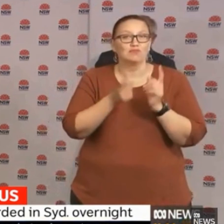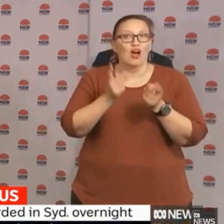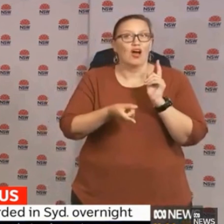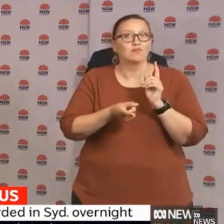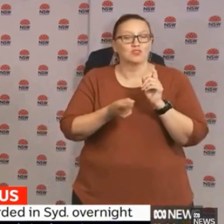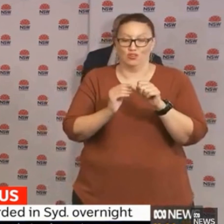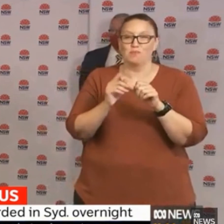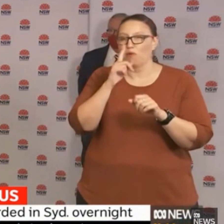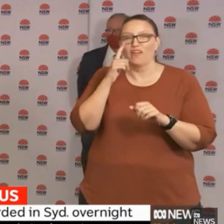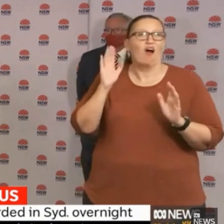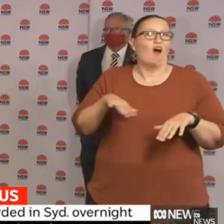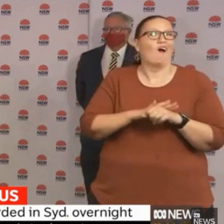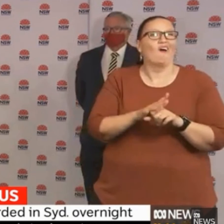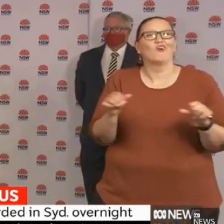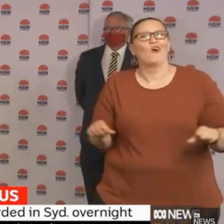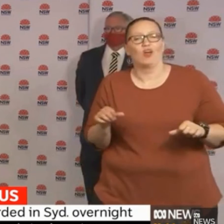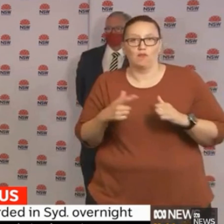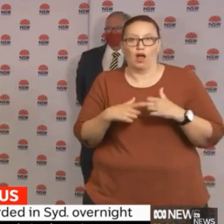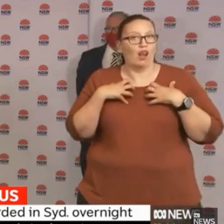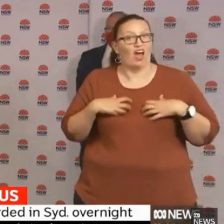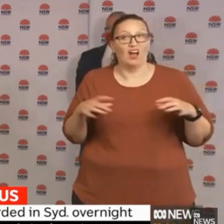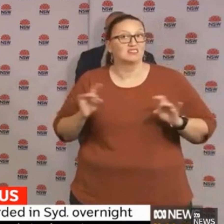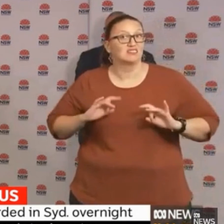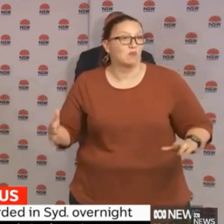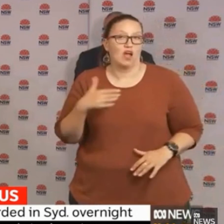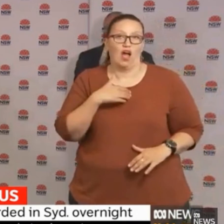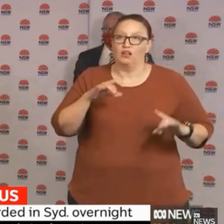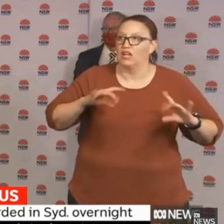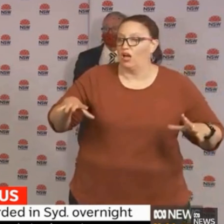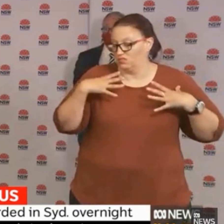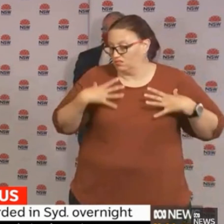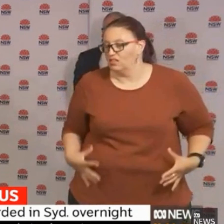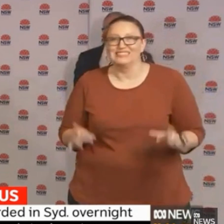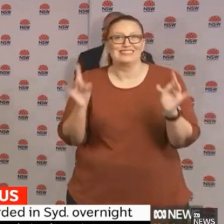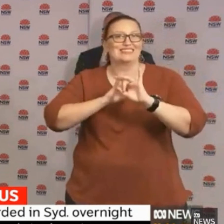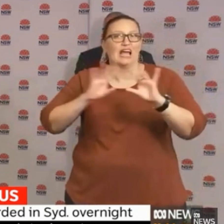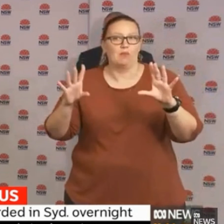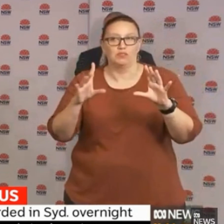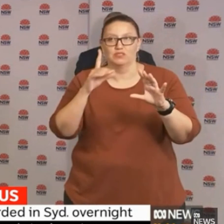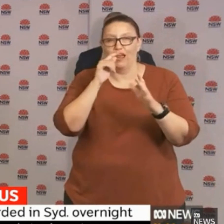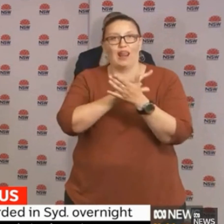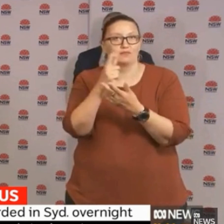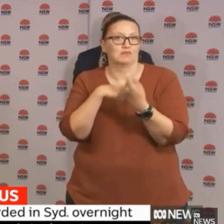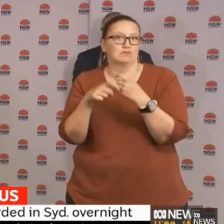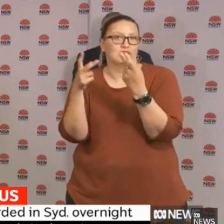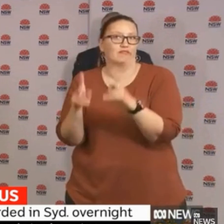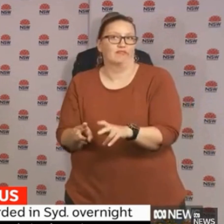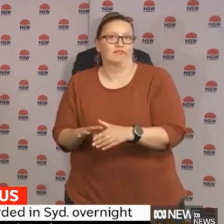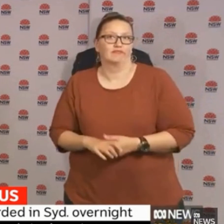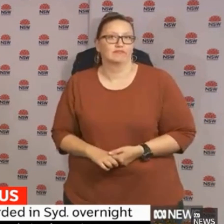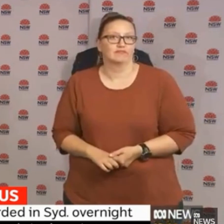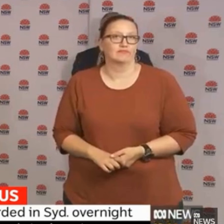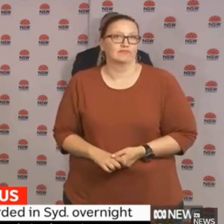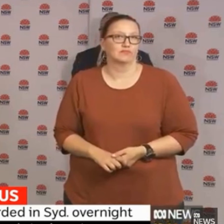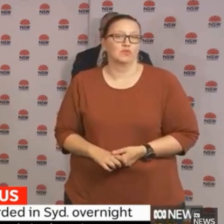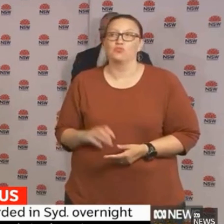can be so severe that the lung damage and other complications arising from COVID, that can subsequently be the cause of